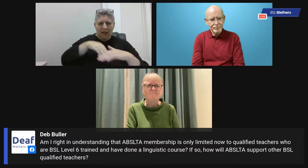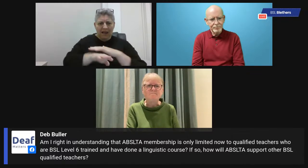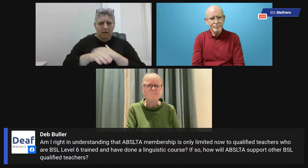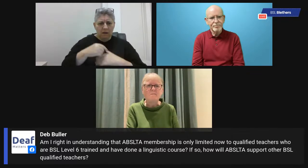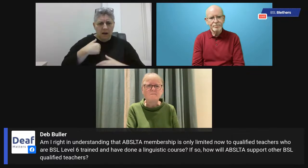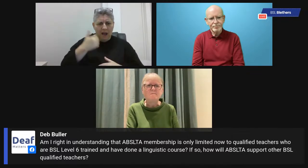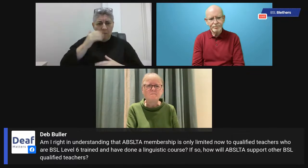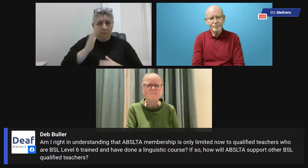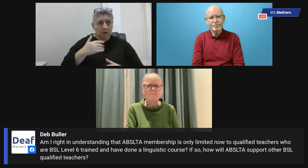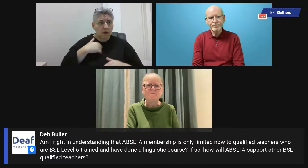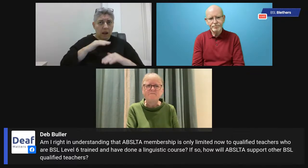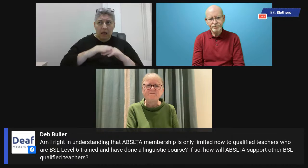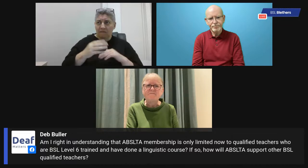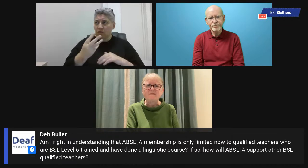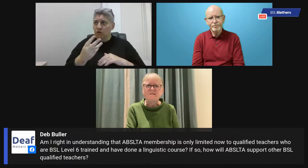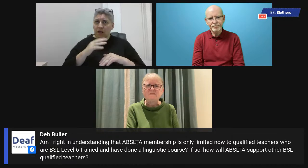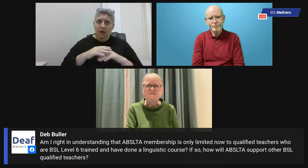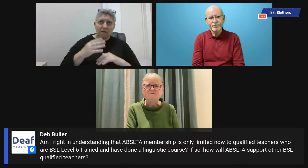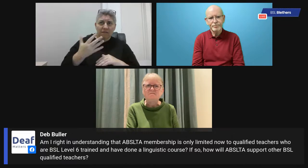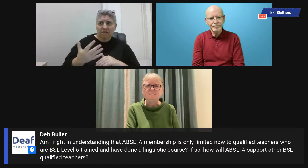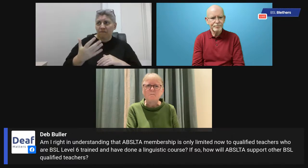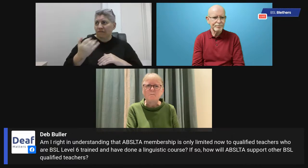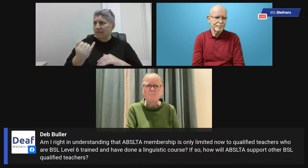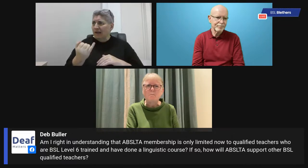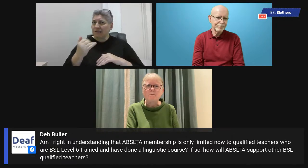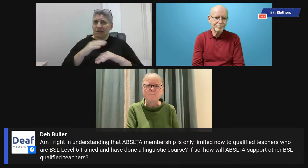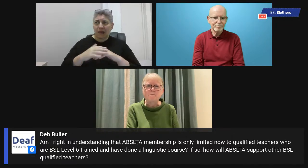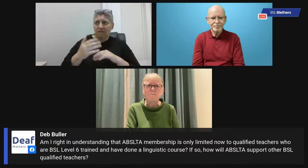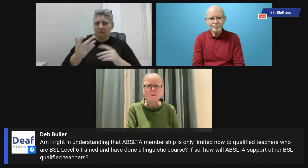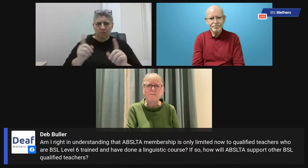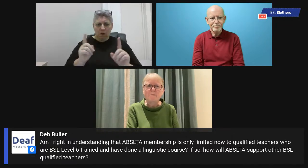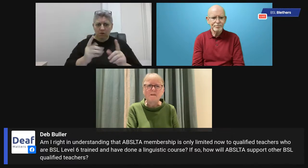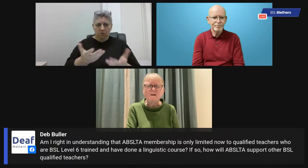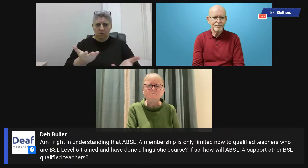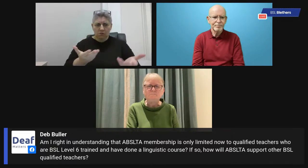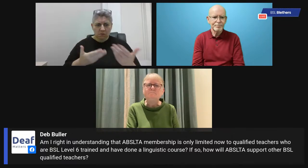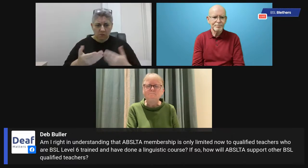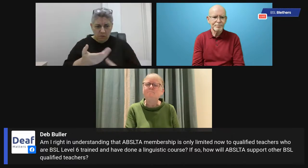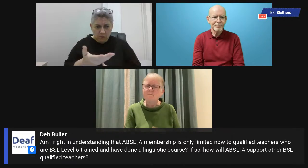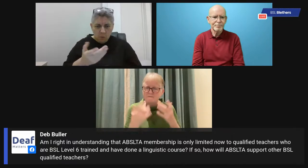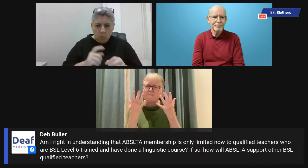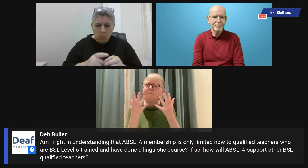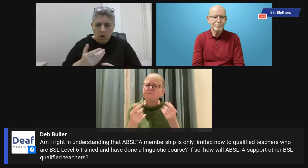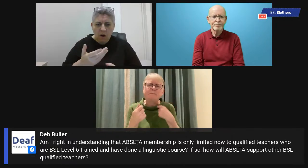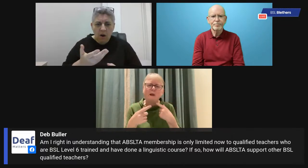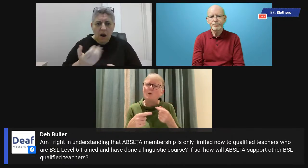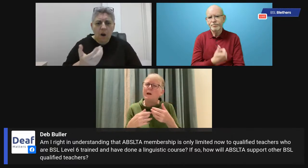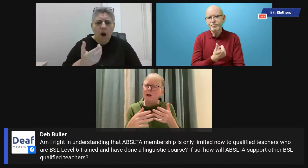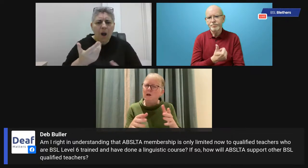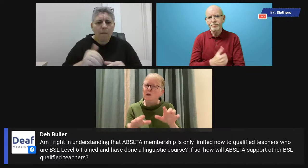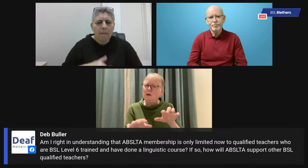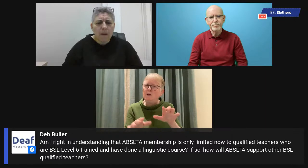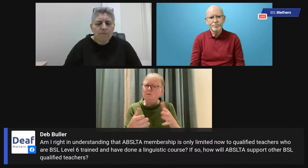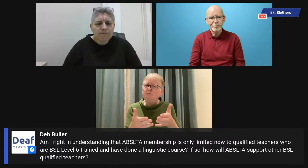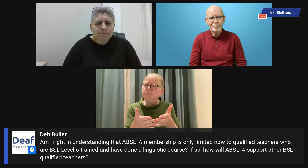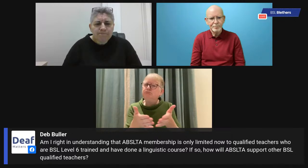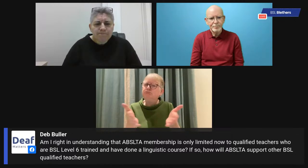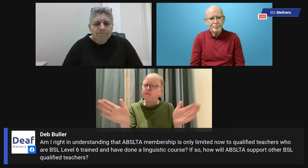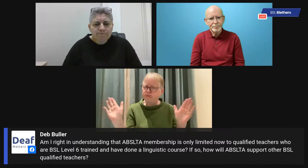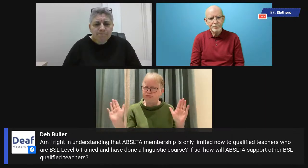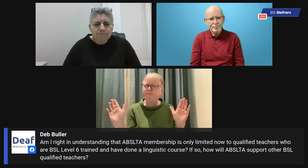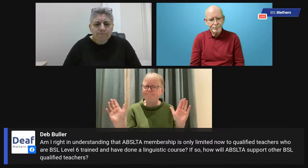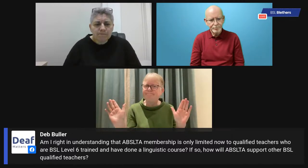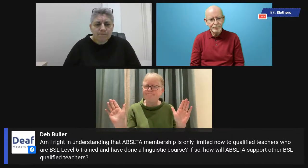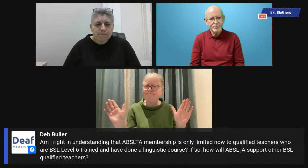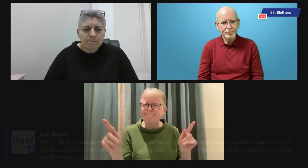linguistic course? So if so, how will it support other BSL qualified teachers that maybe don't have that?